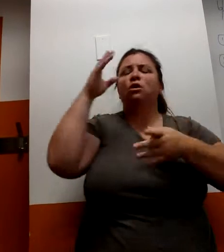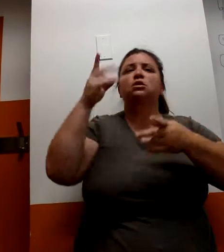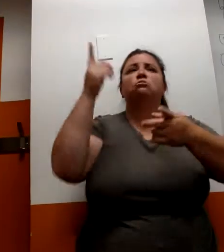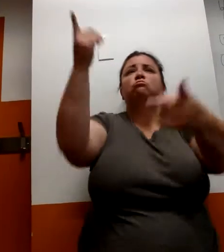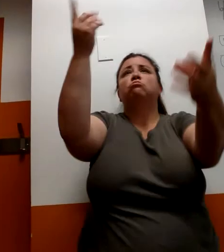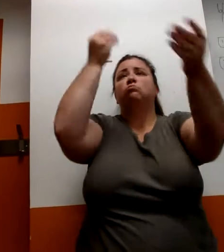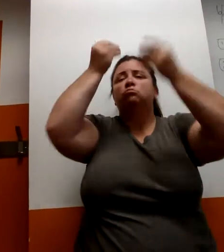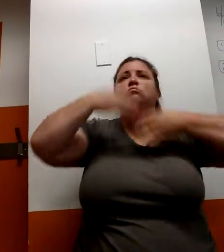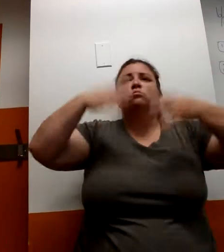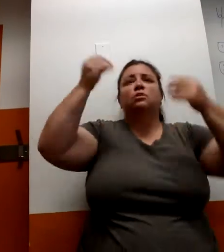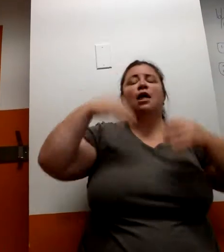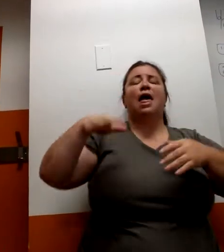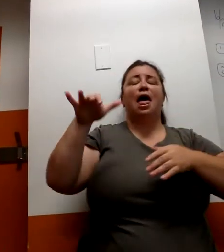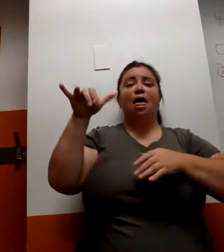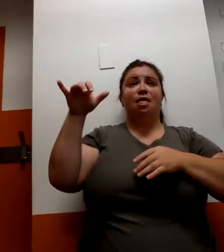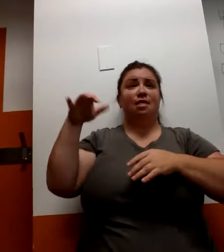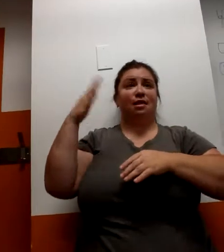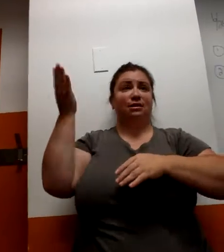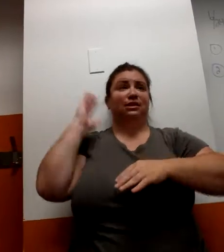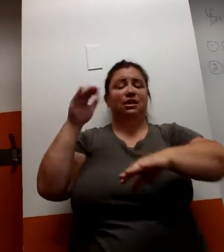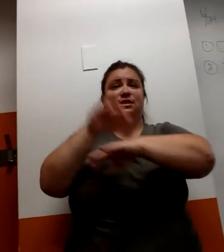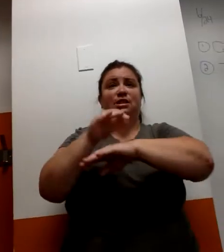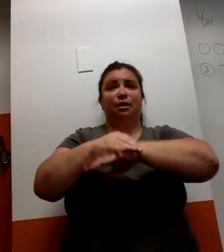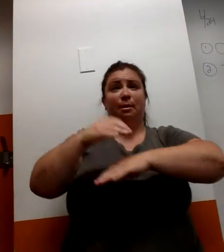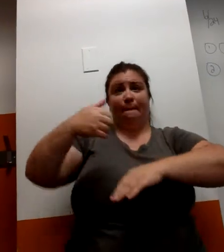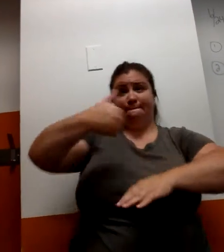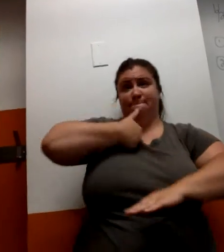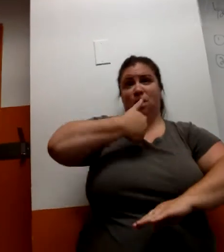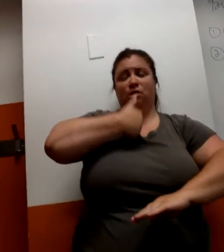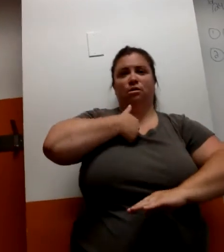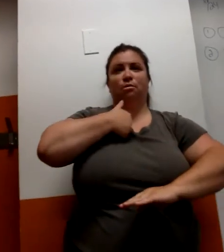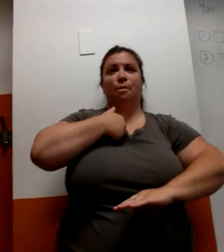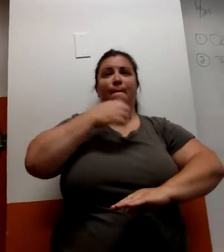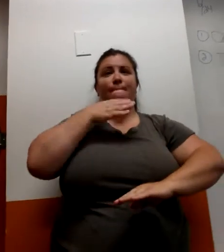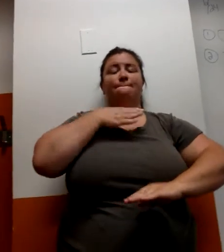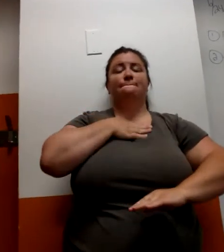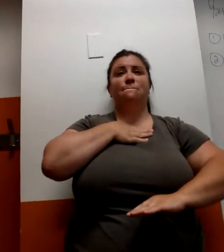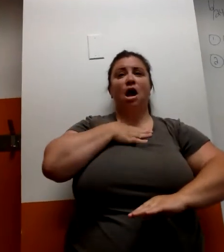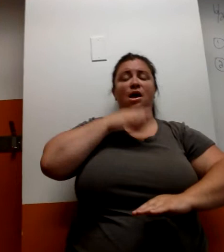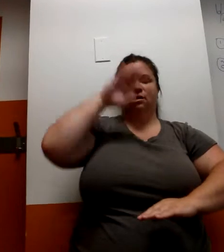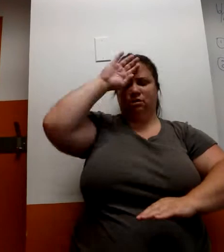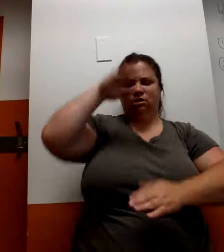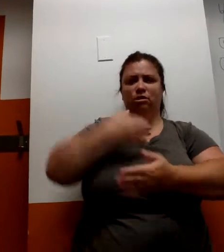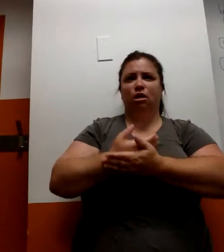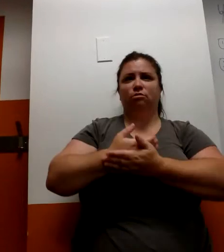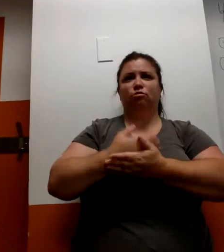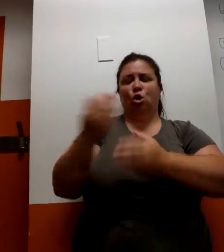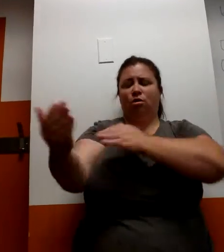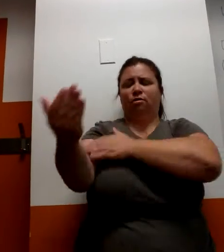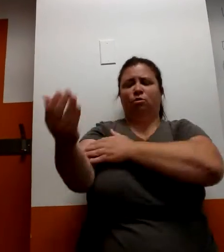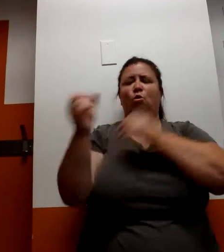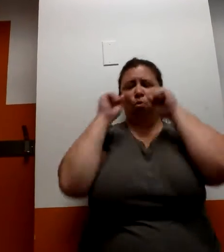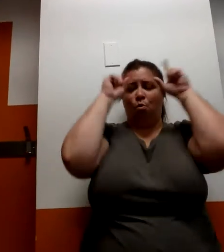Last night for me, it was whether or not my son was going to be sick this morning because he got a little sick in his bed last